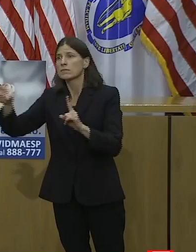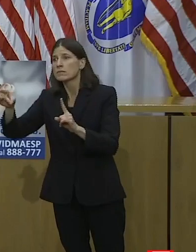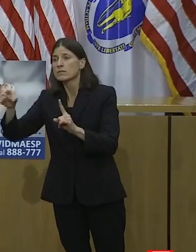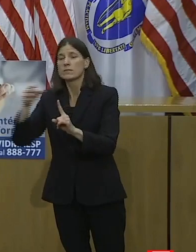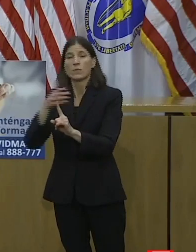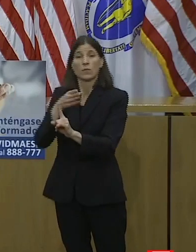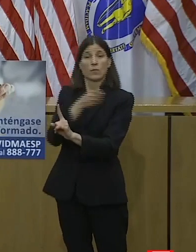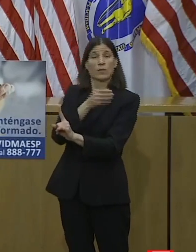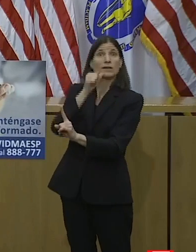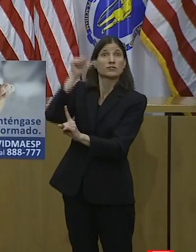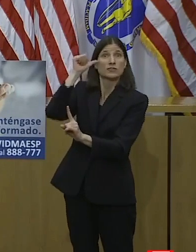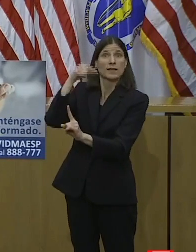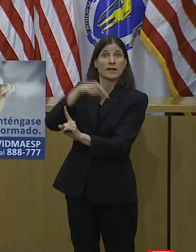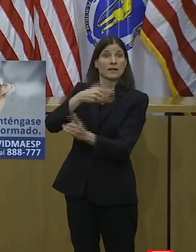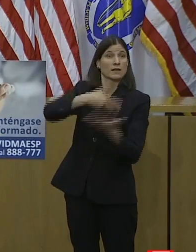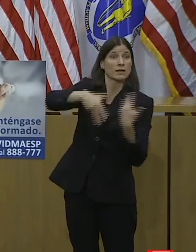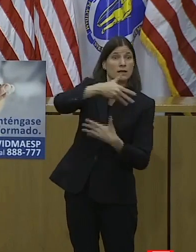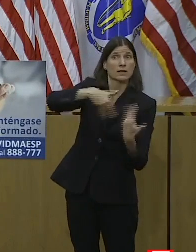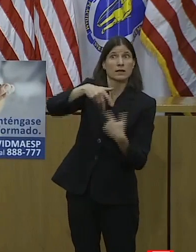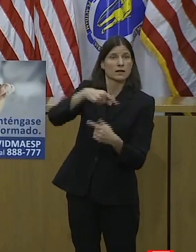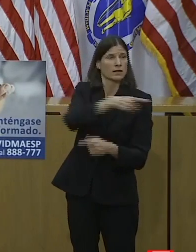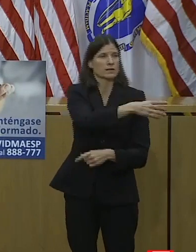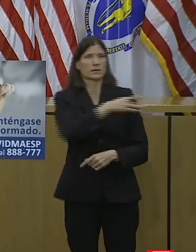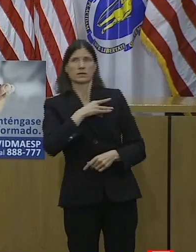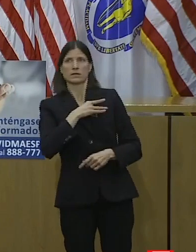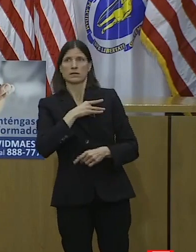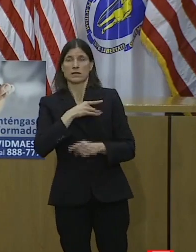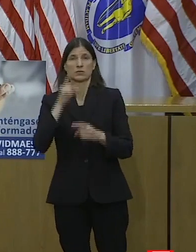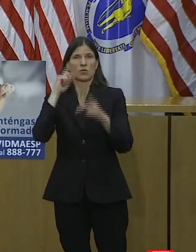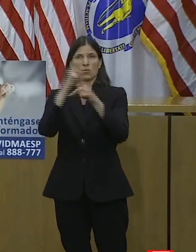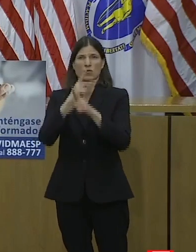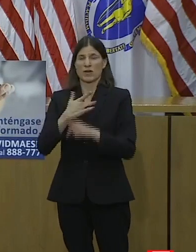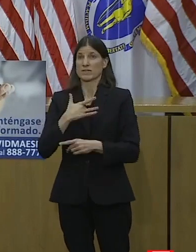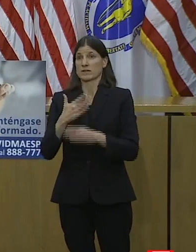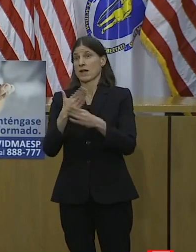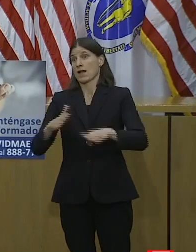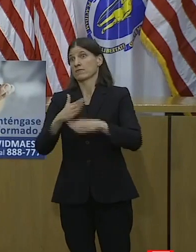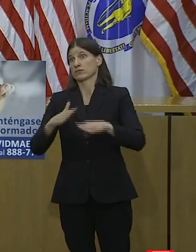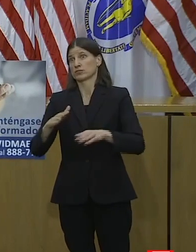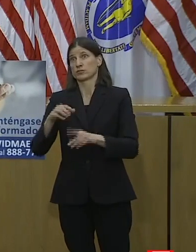it out in multiple languages. And I believe the number of applicants they had was